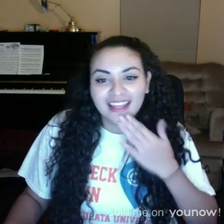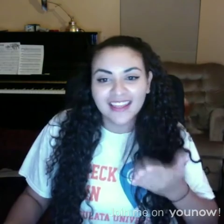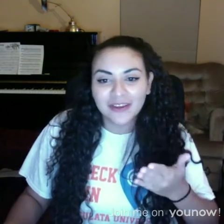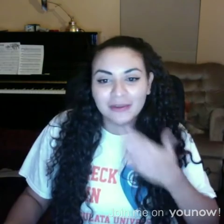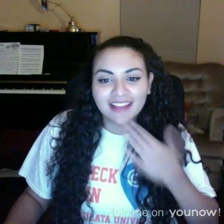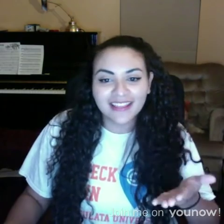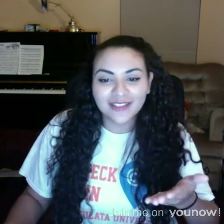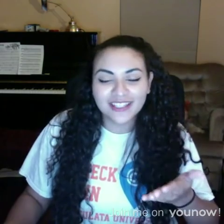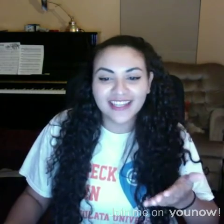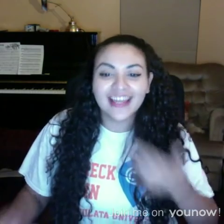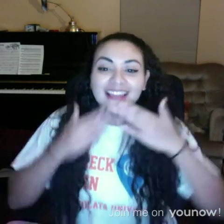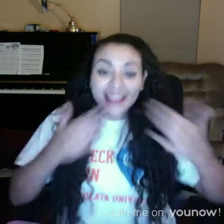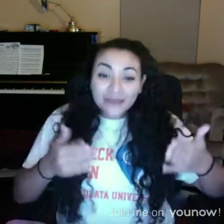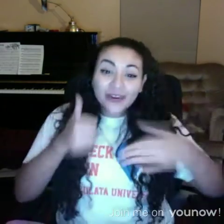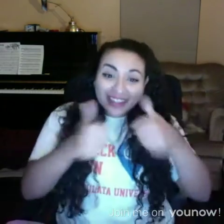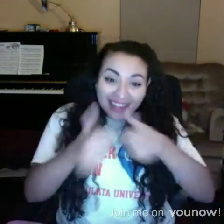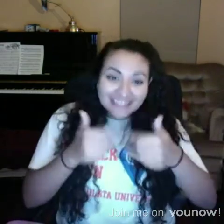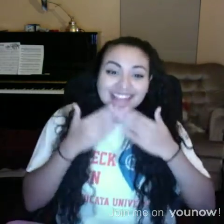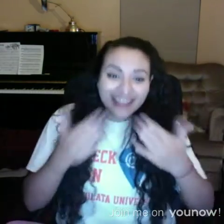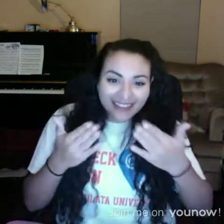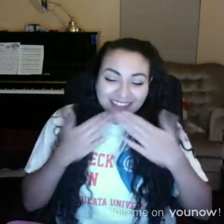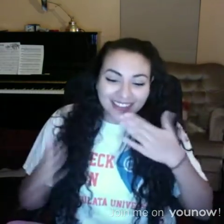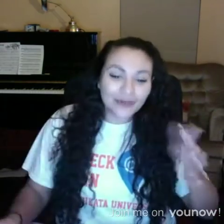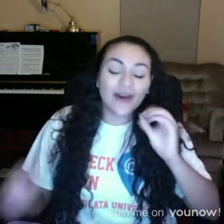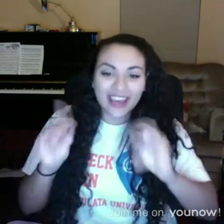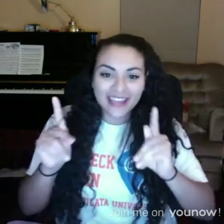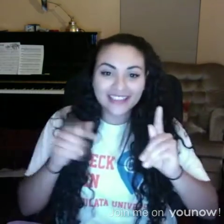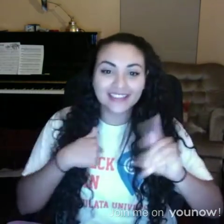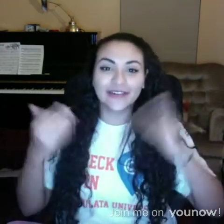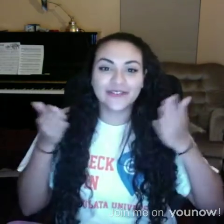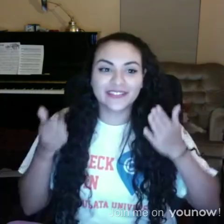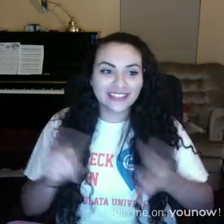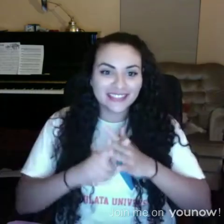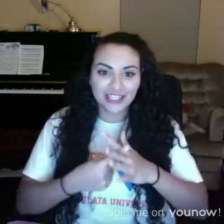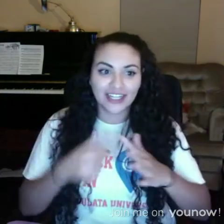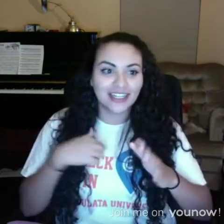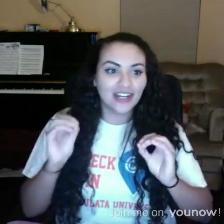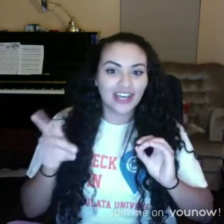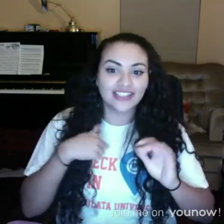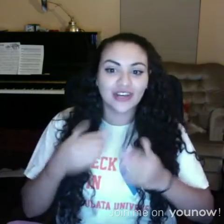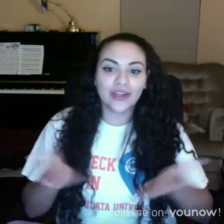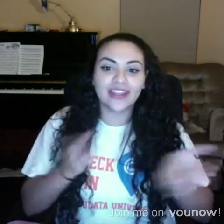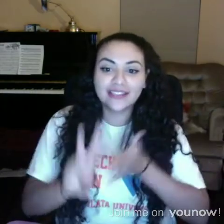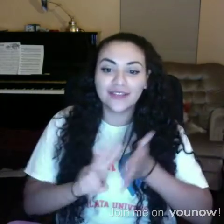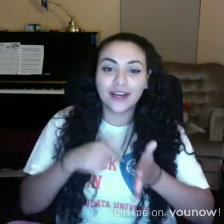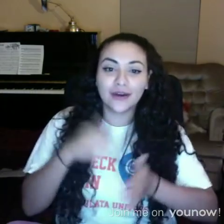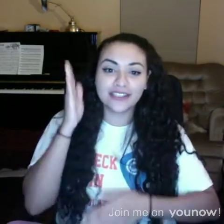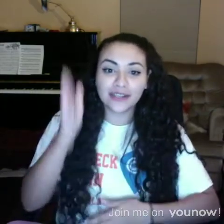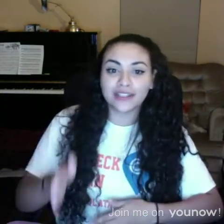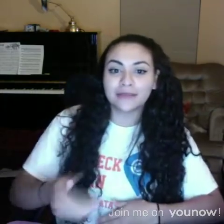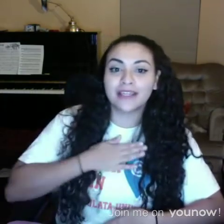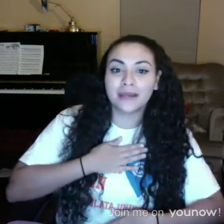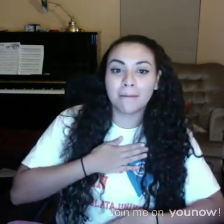Okay. Thank you, Emmeline. Thank you, Juliana. Thank you for all the likes. Thank you. Okay, so let's get started. Okay, so this video